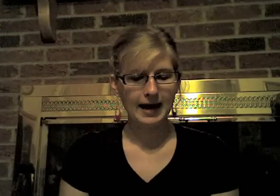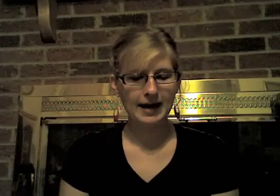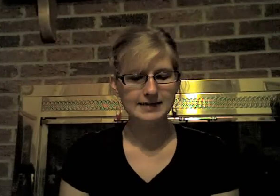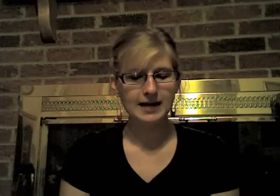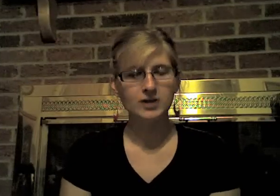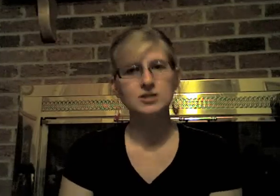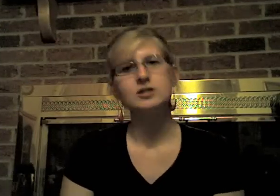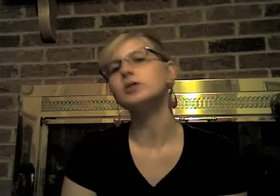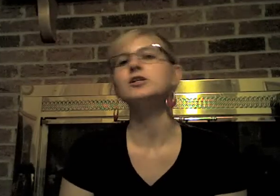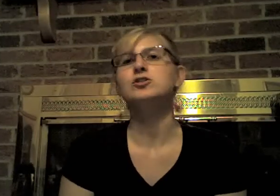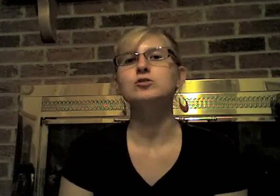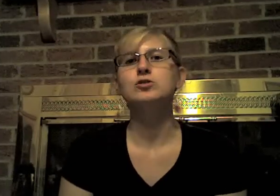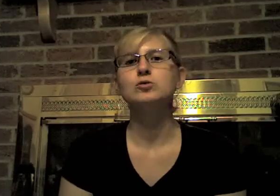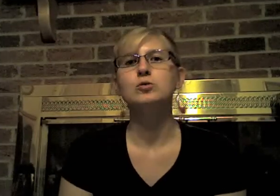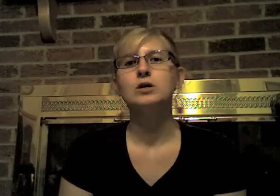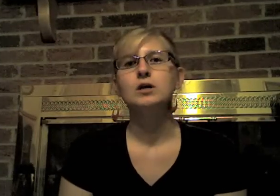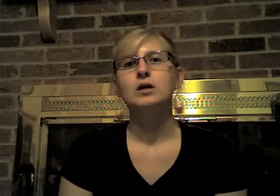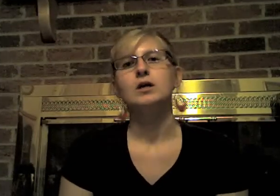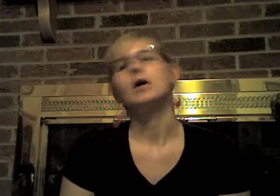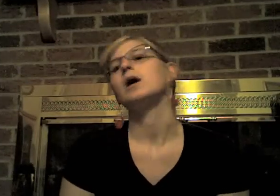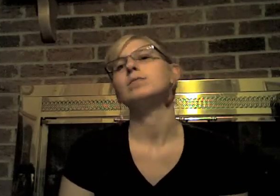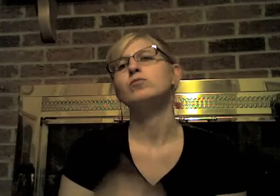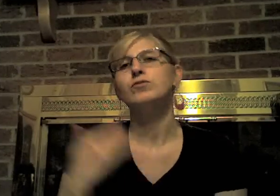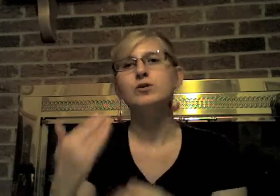And I just encourage you to review this